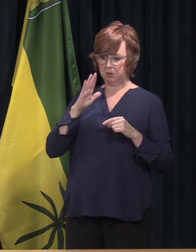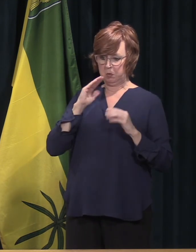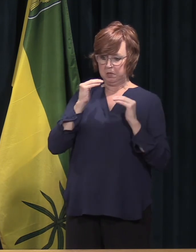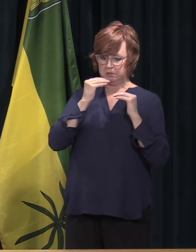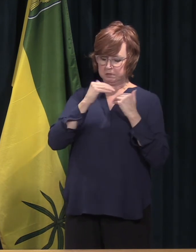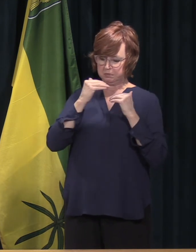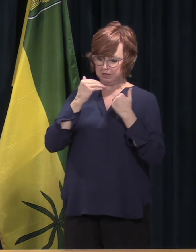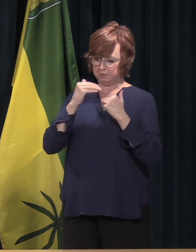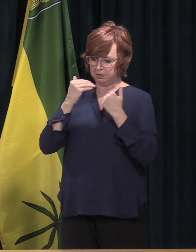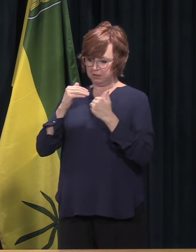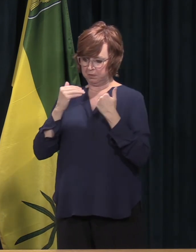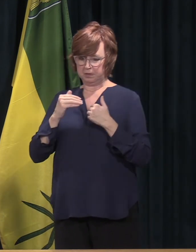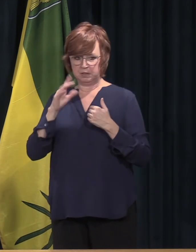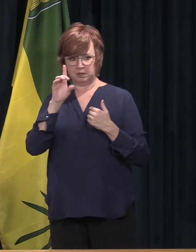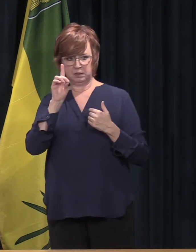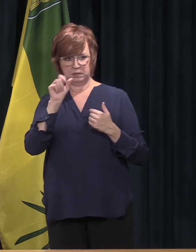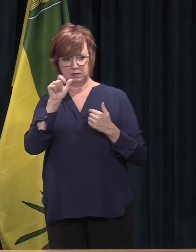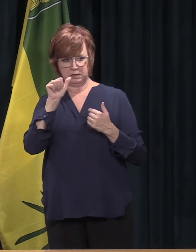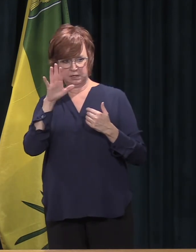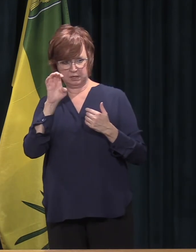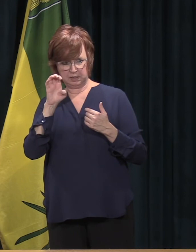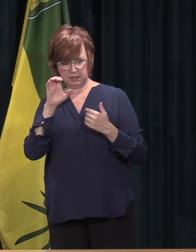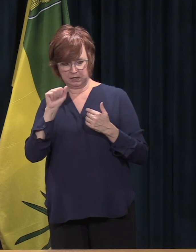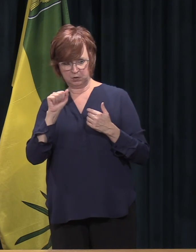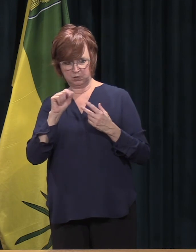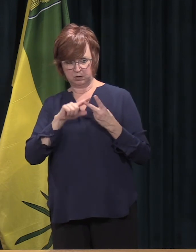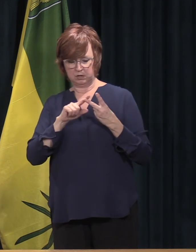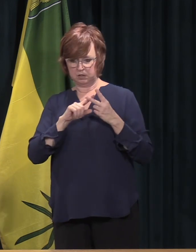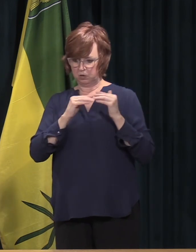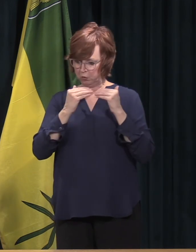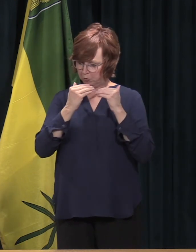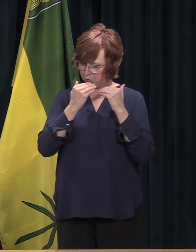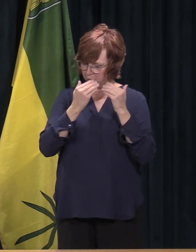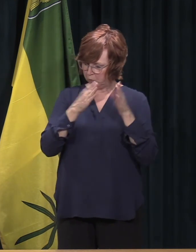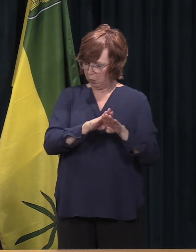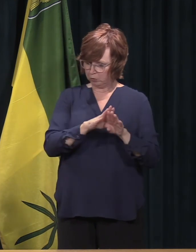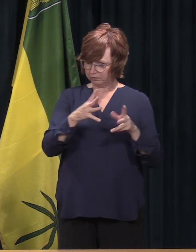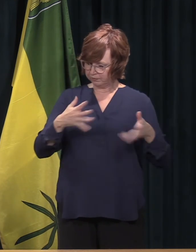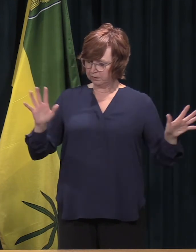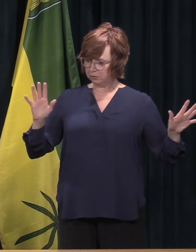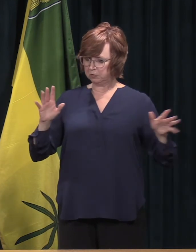for daycares where Yes. they're either closed or they're limited Yes. to 5 to 7